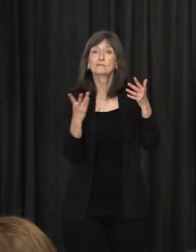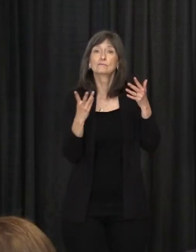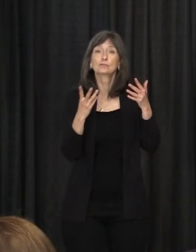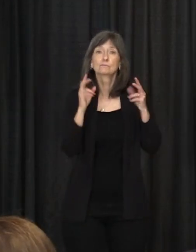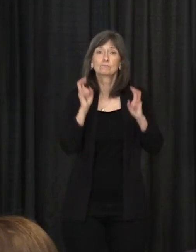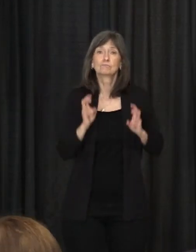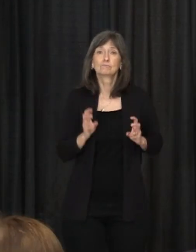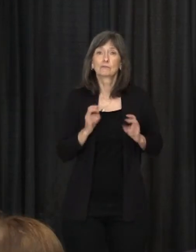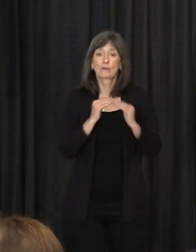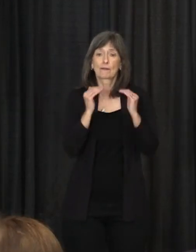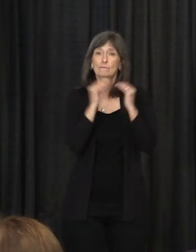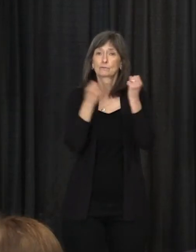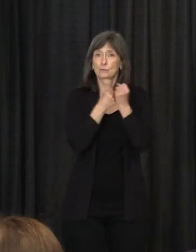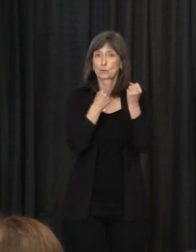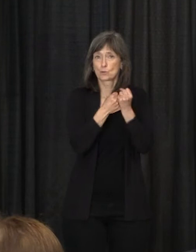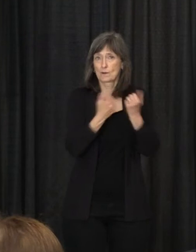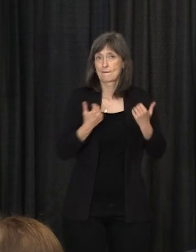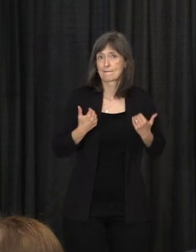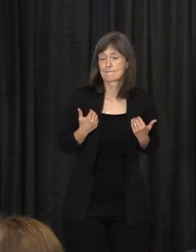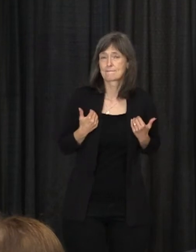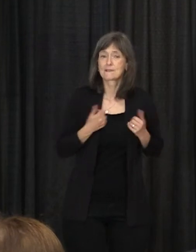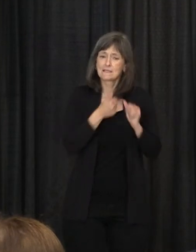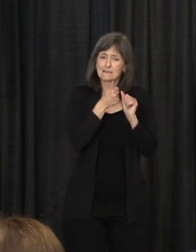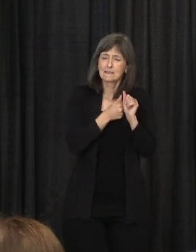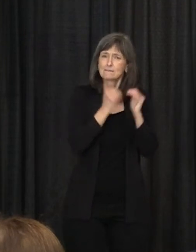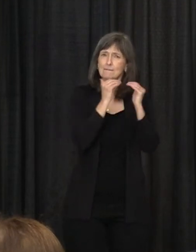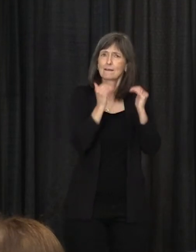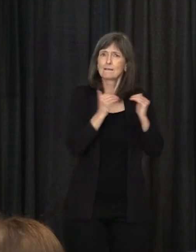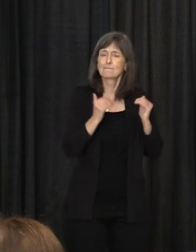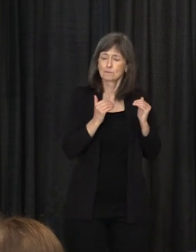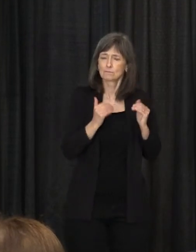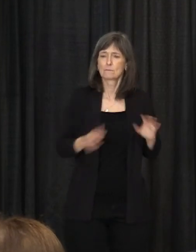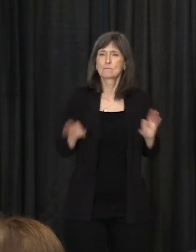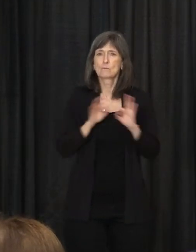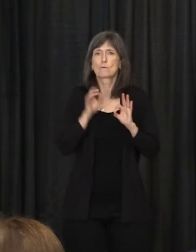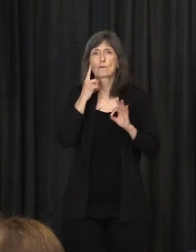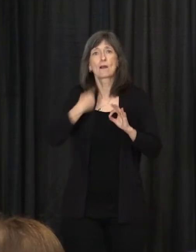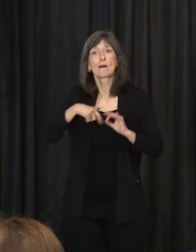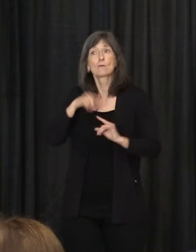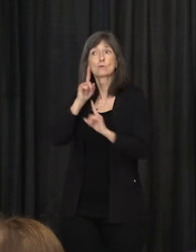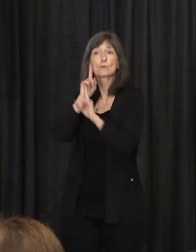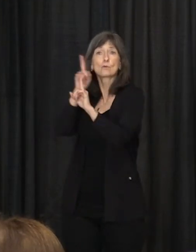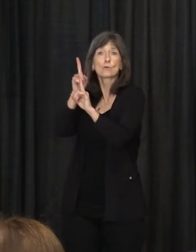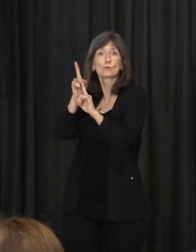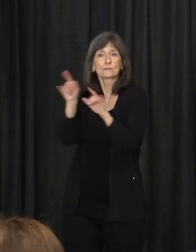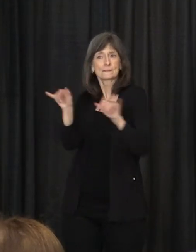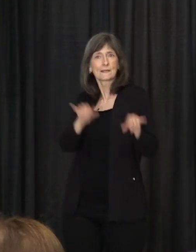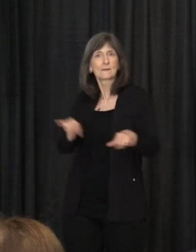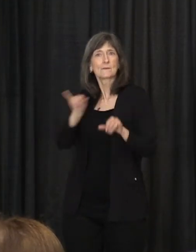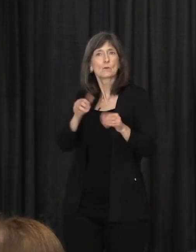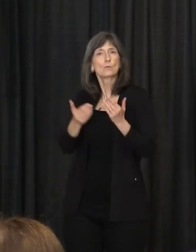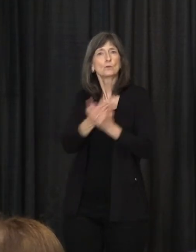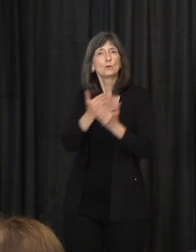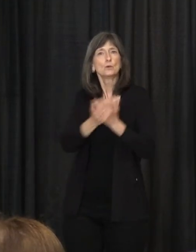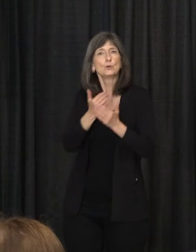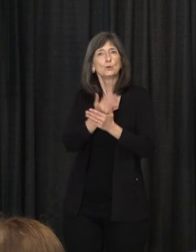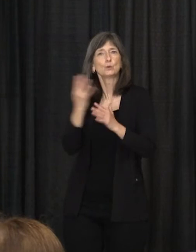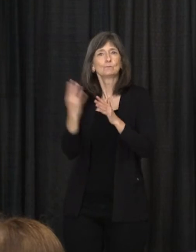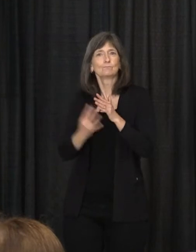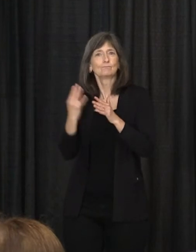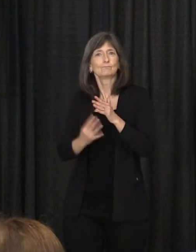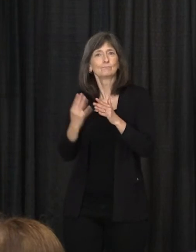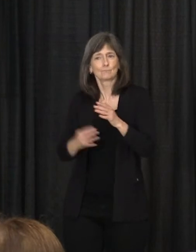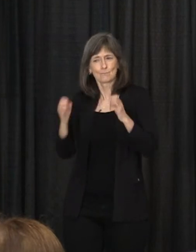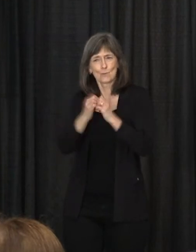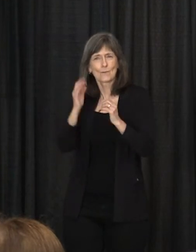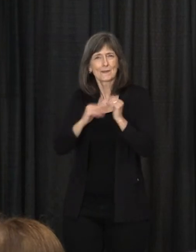number of levels, each playing an important part in our shared goals of welcoming more newcomers than ever before,